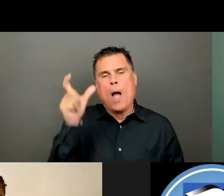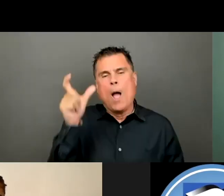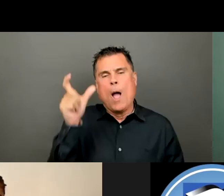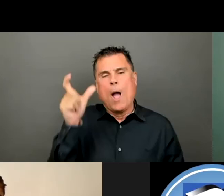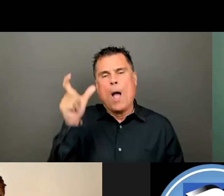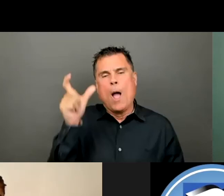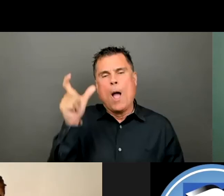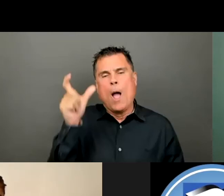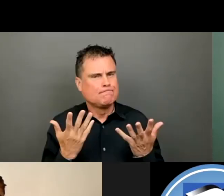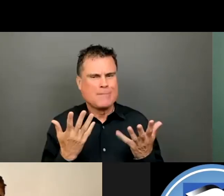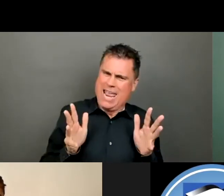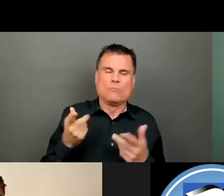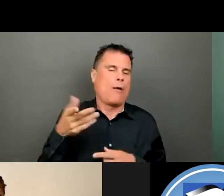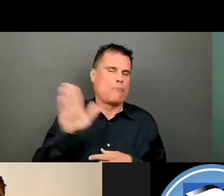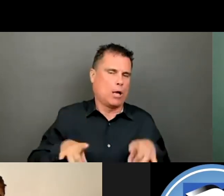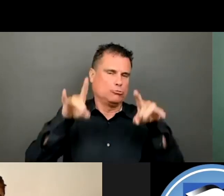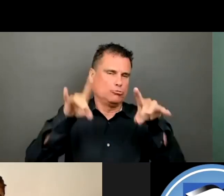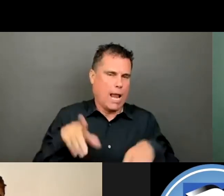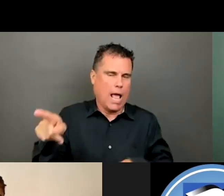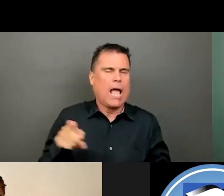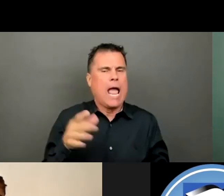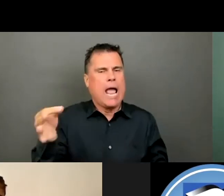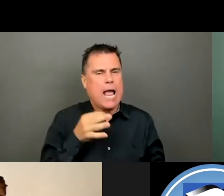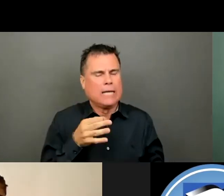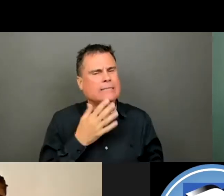Nigel, one person asked, the